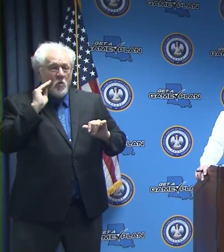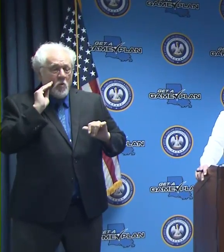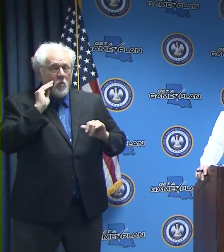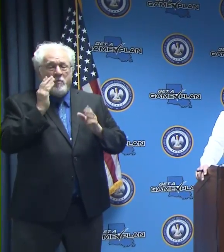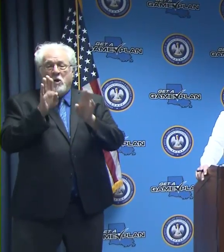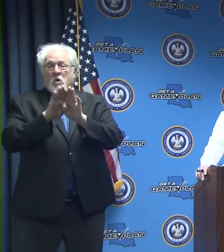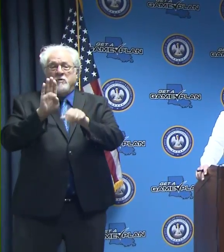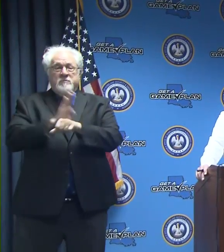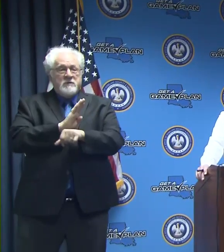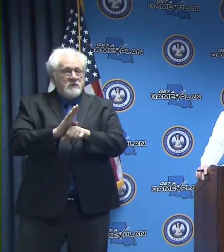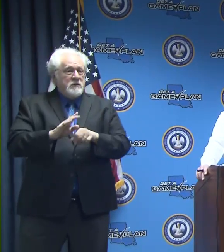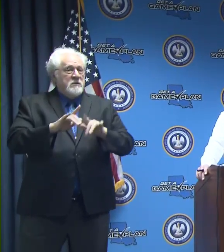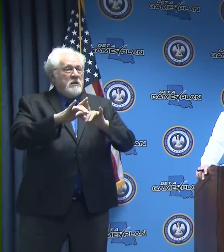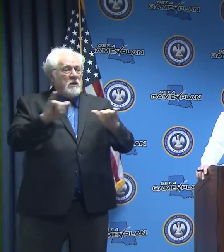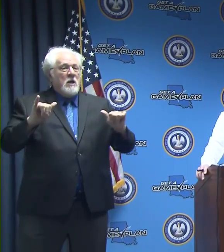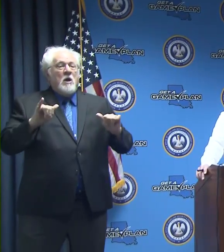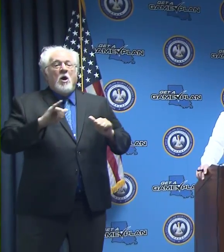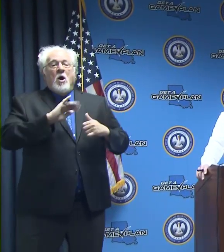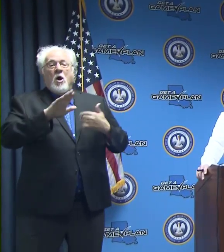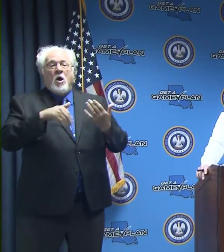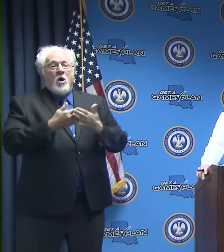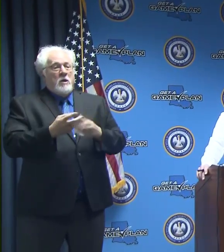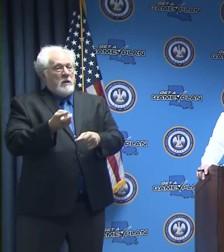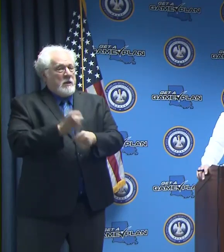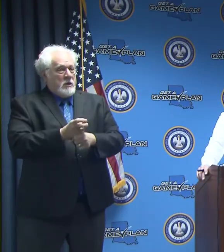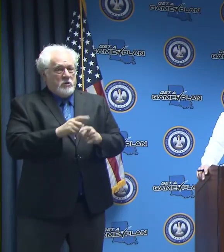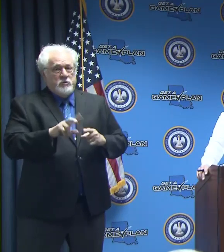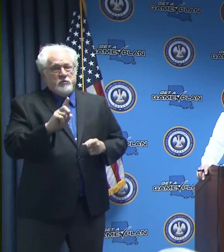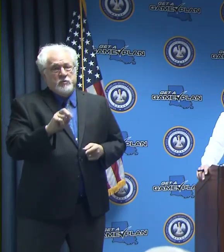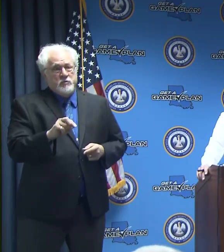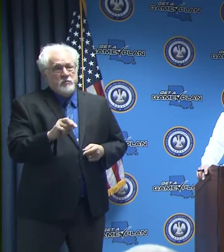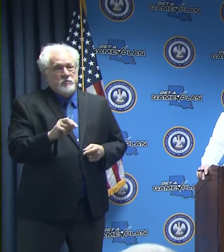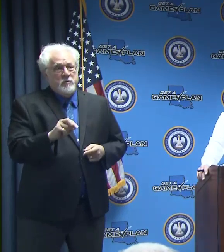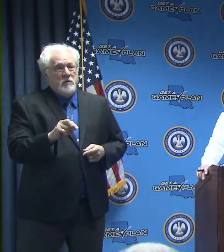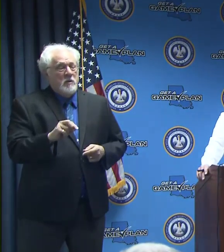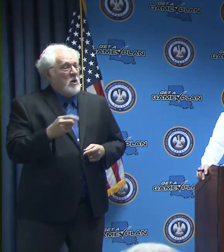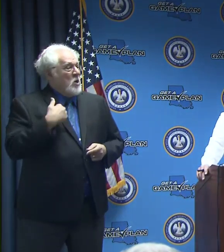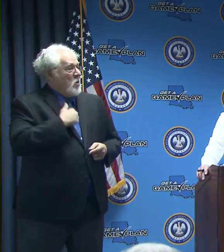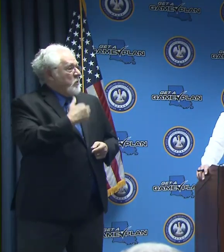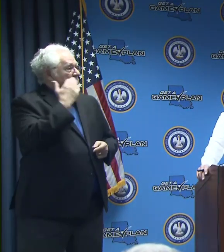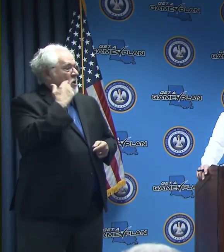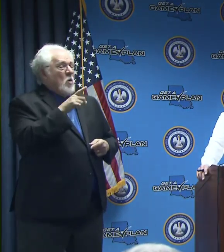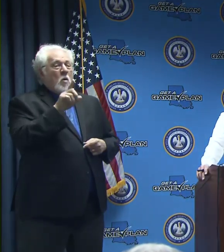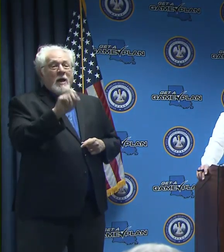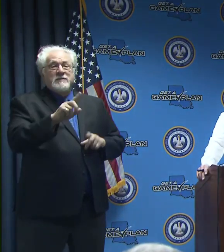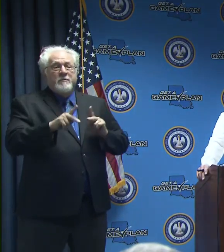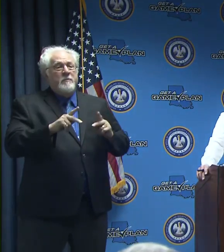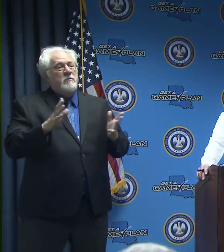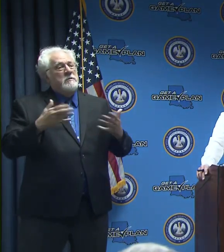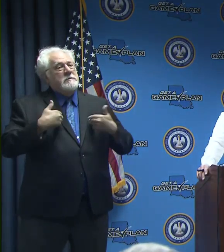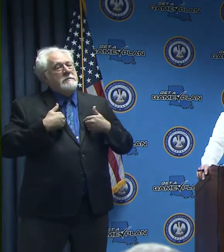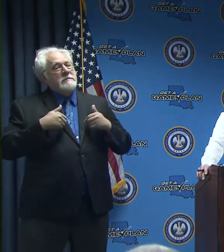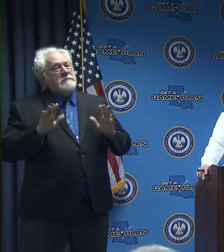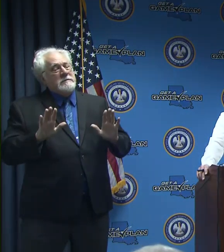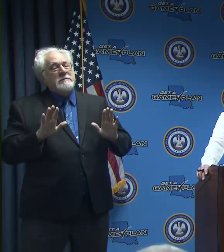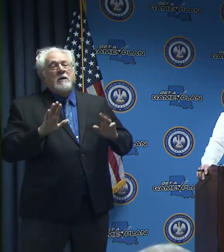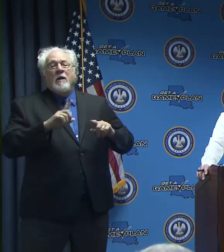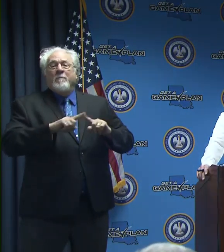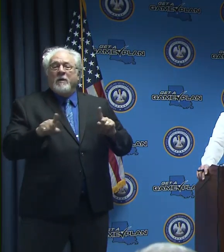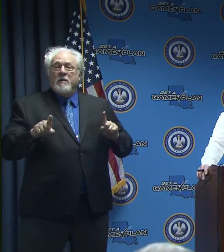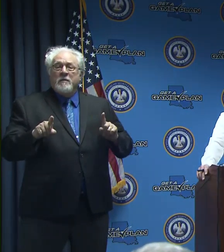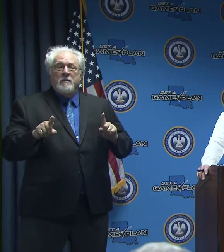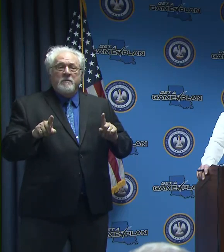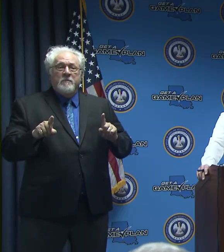and so forth, all of which are very difficult things to do, and we know we're asking people to sacrifice. But